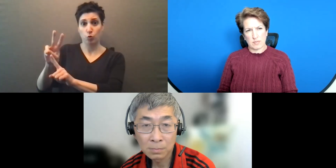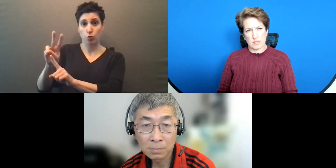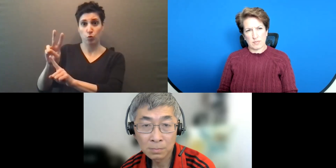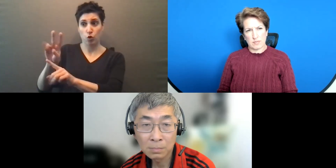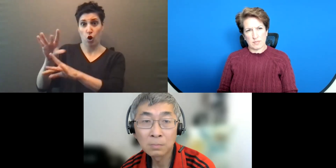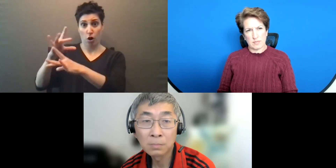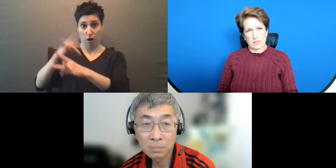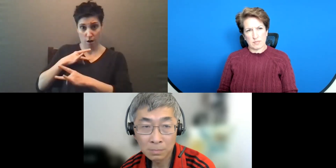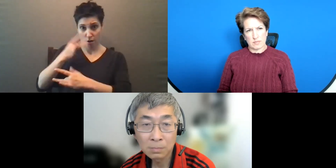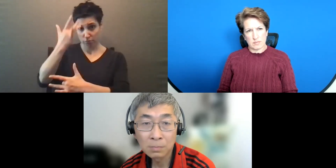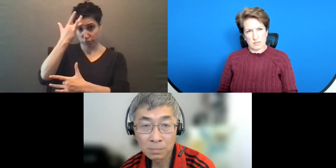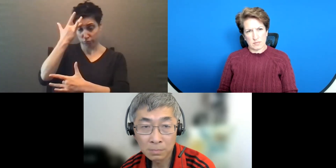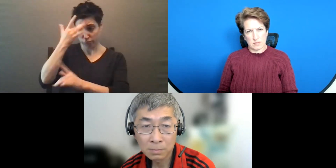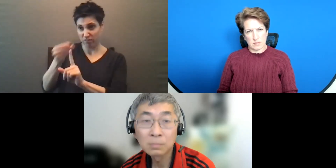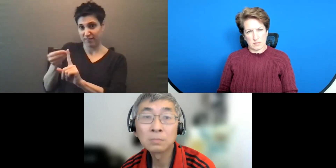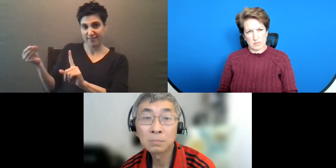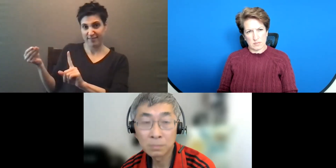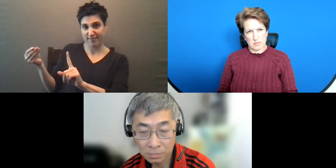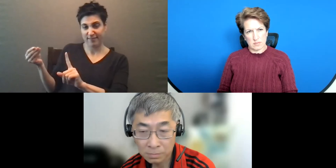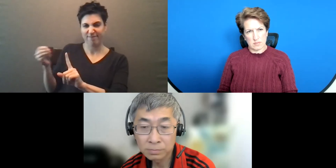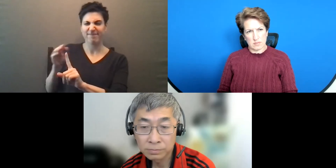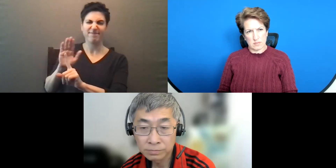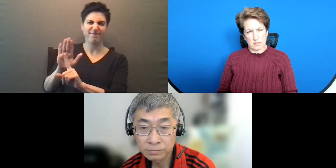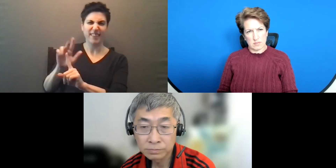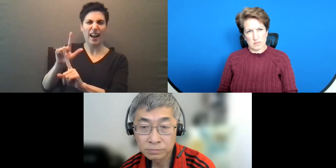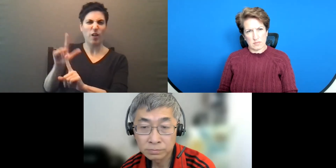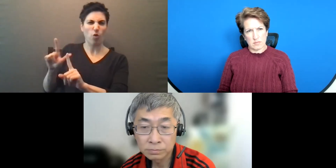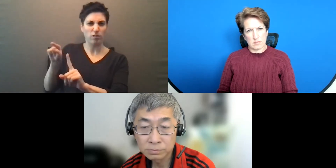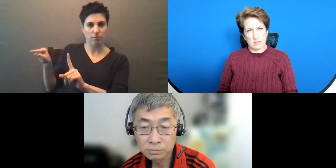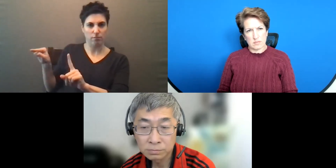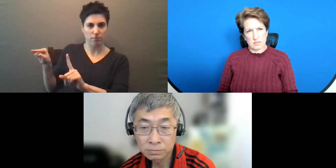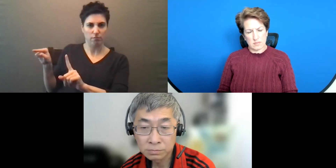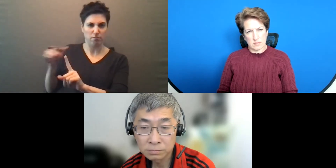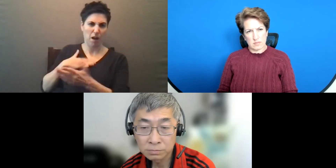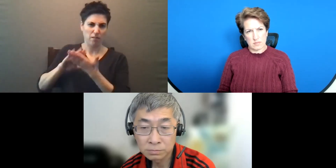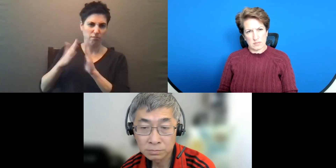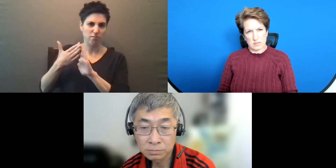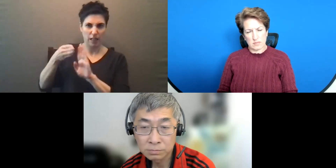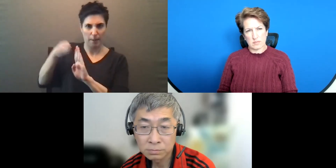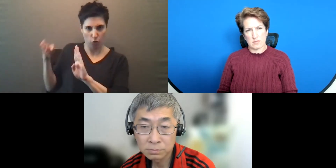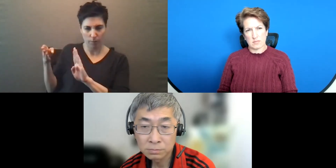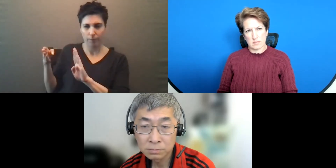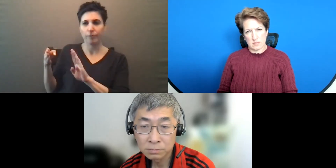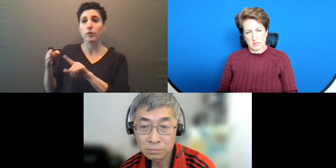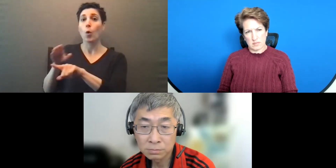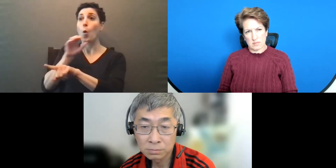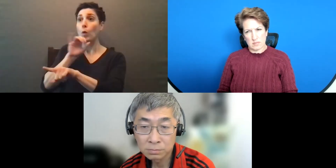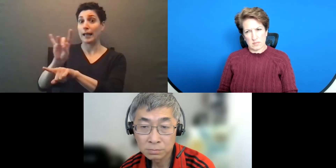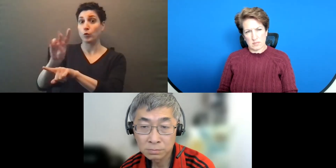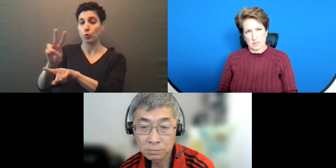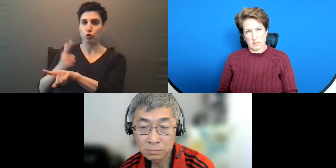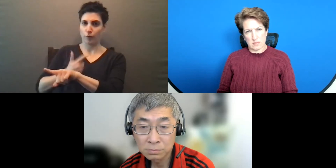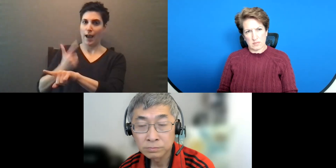landlord. Both was in ICU. And 82-year-old survived, but the